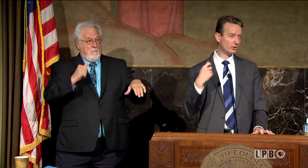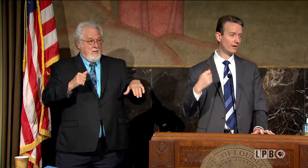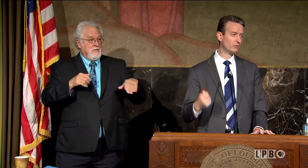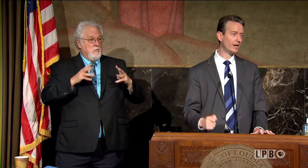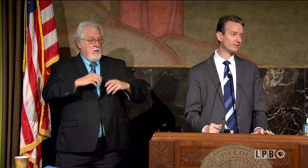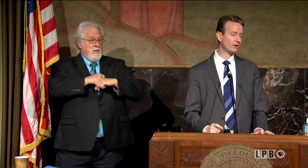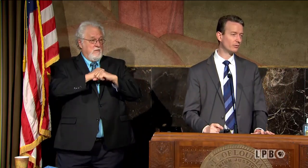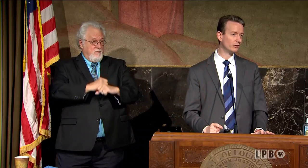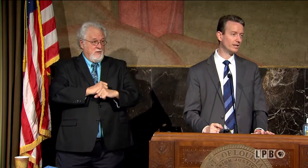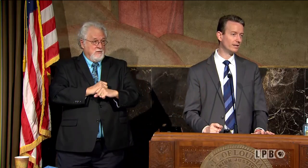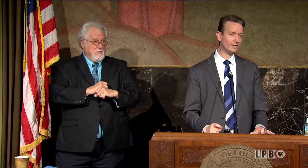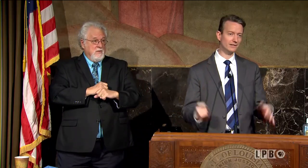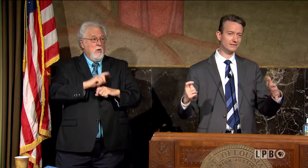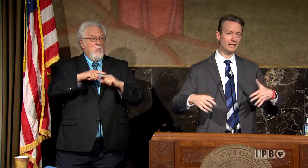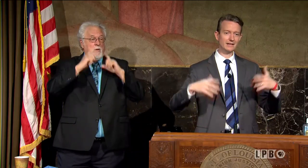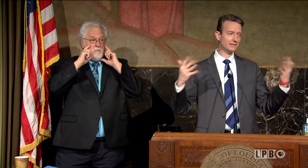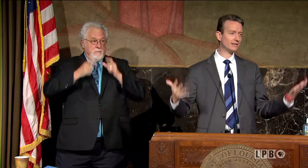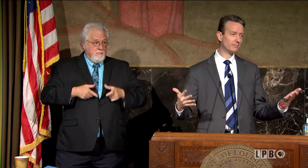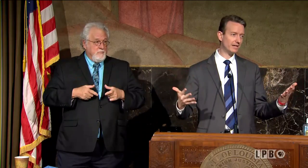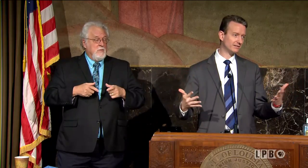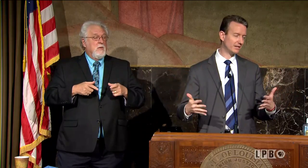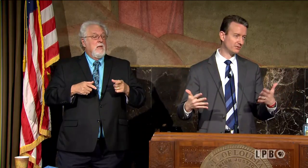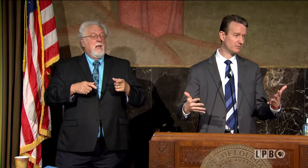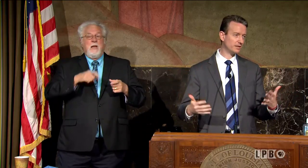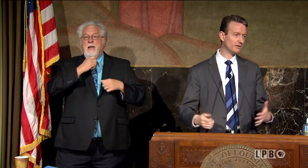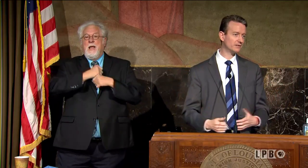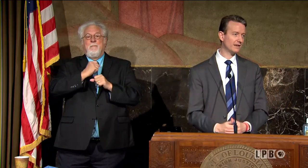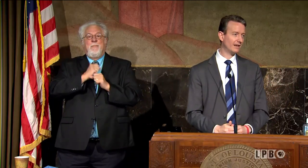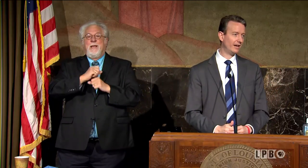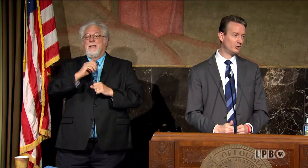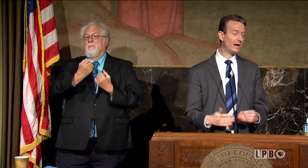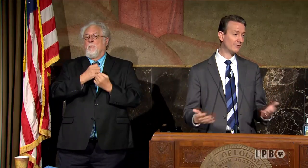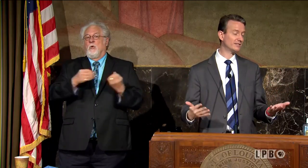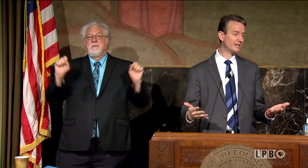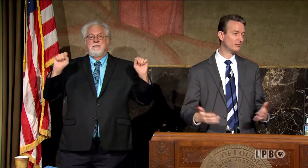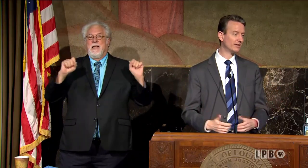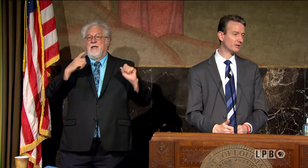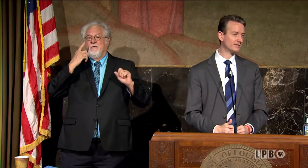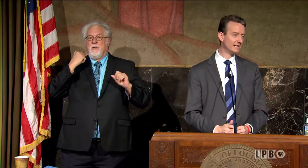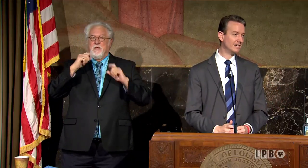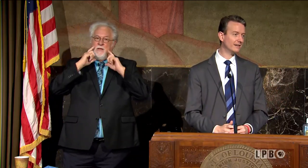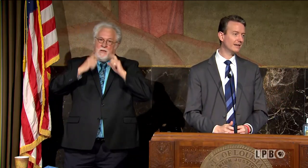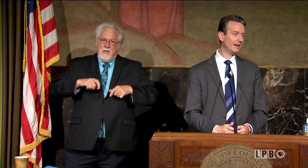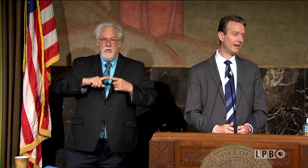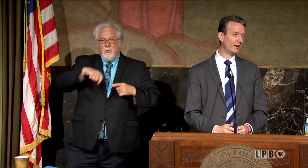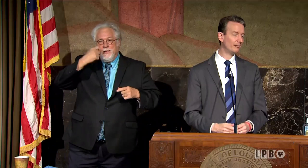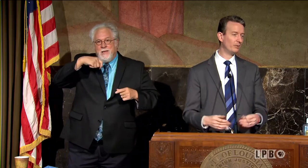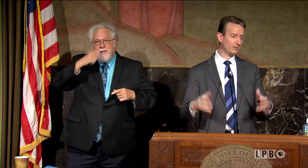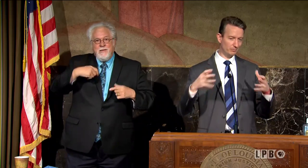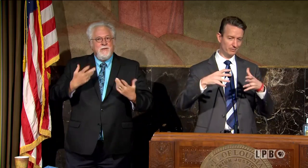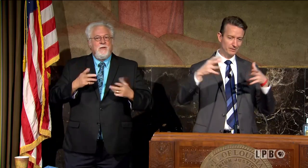defense when you have your mask off when you're eating. It doesn't suddenly make it safe just because you have to take your mask off to eat,